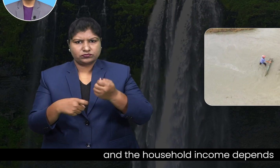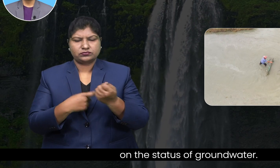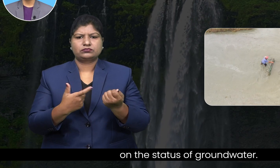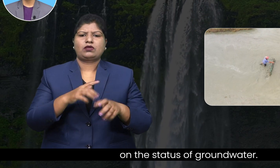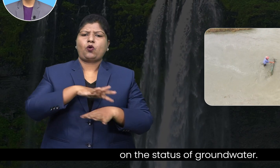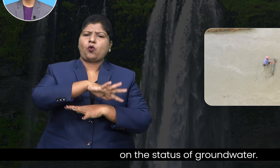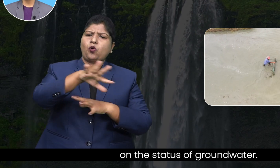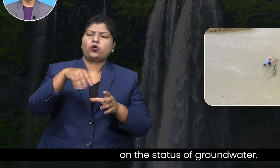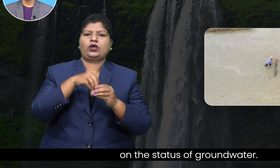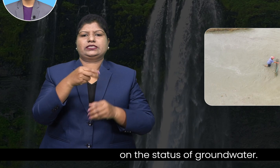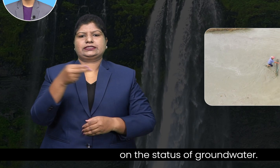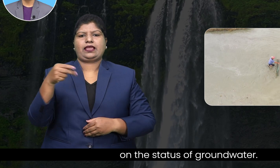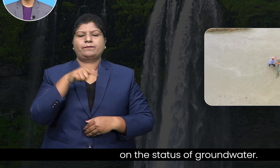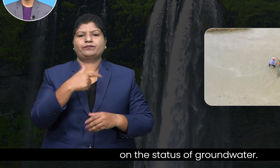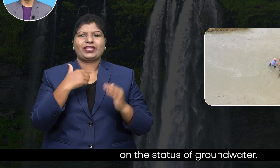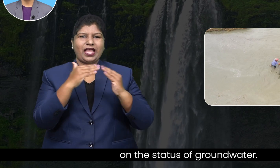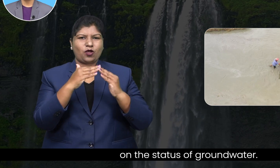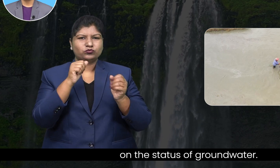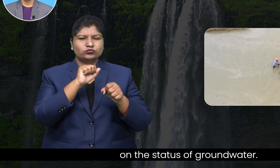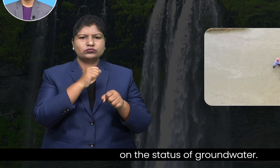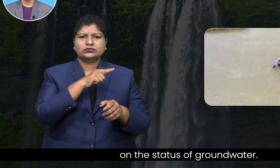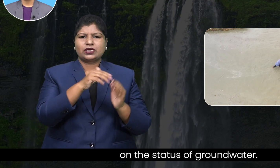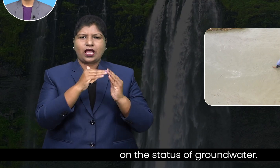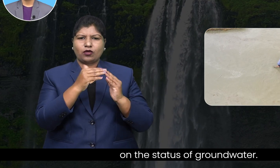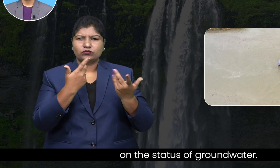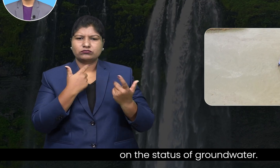depends on the status of groundwater.